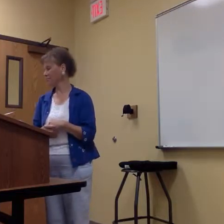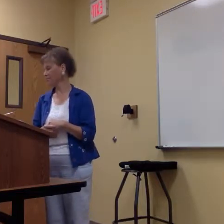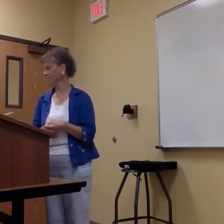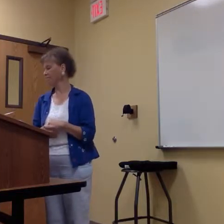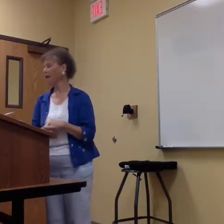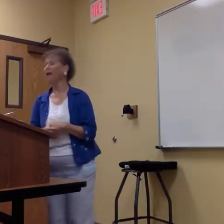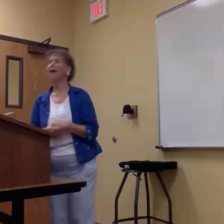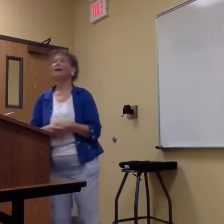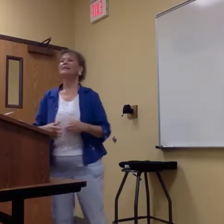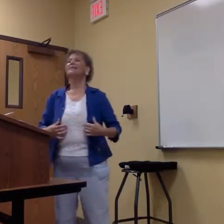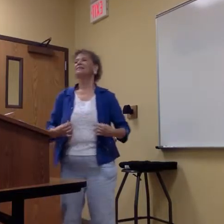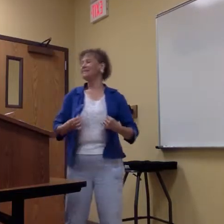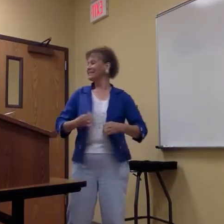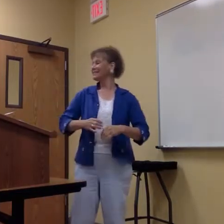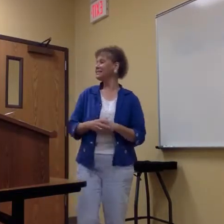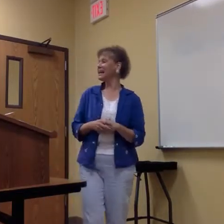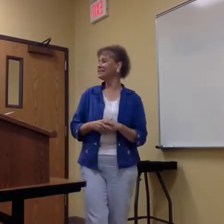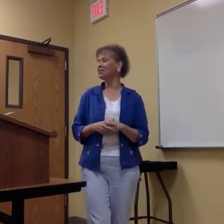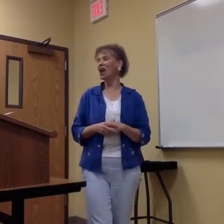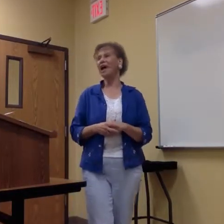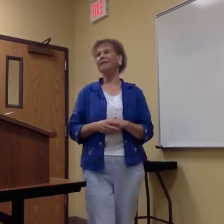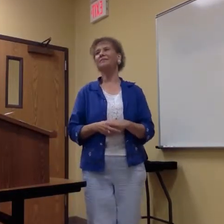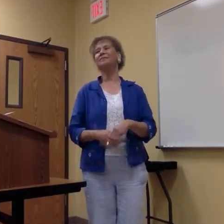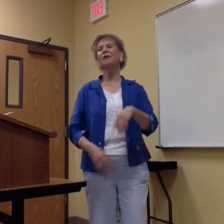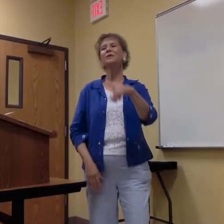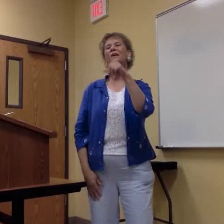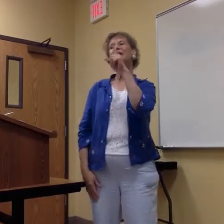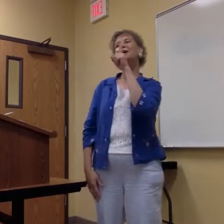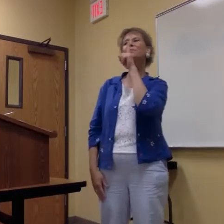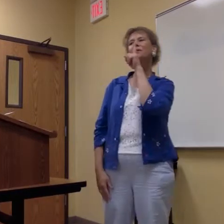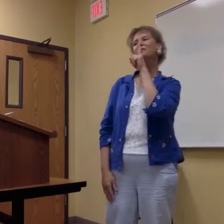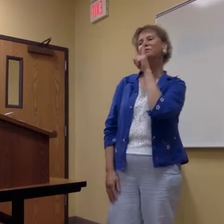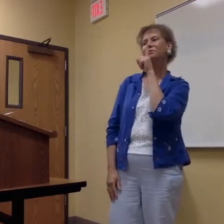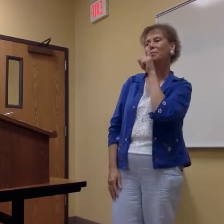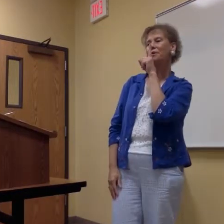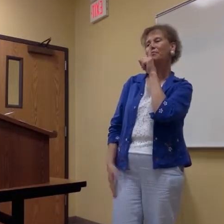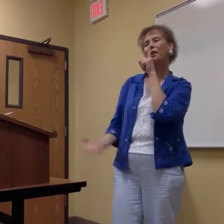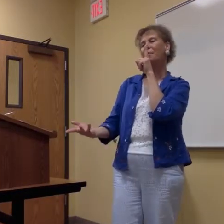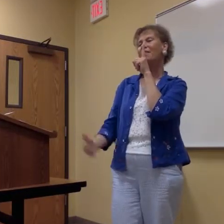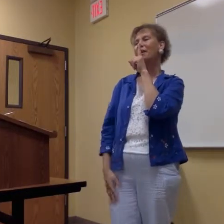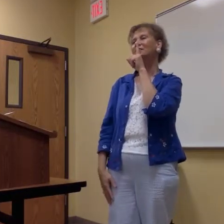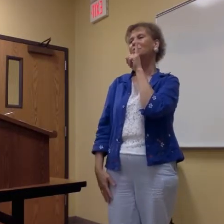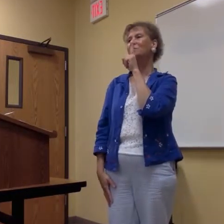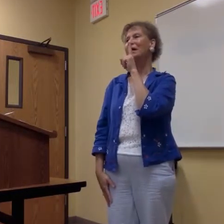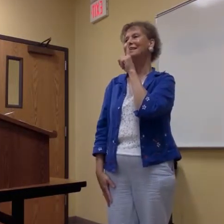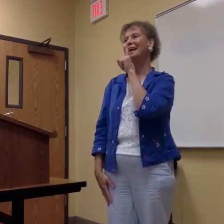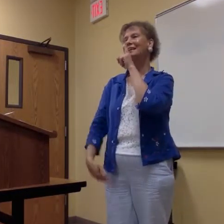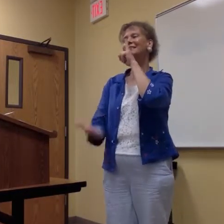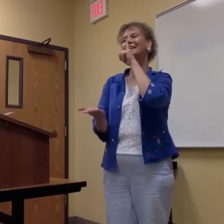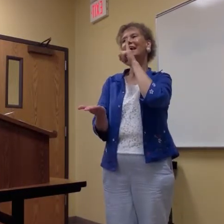This next sign, I'm going to come from in front of my face with my index, and I am going to fall in